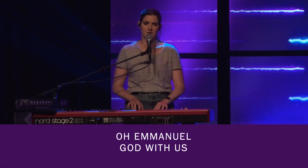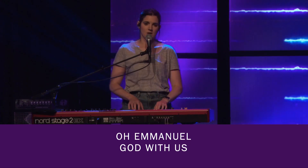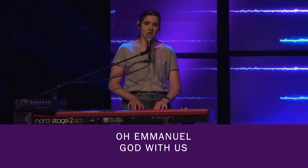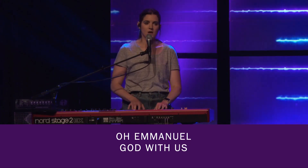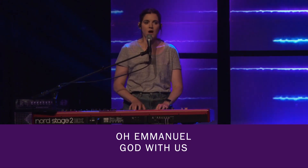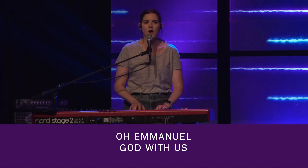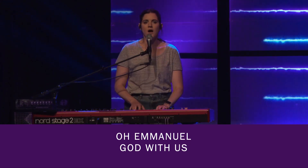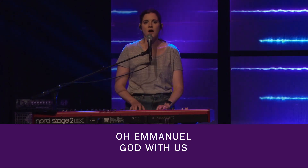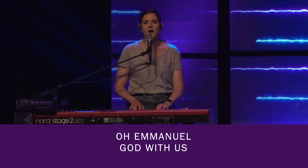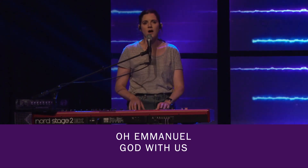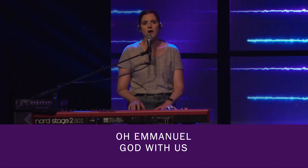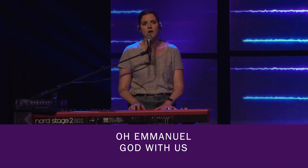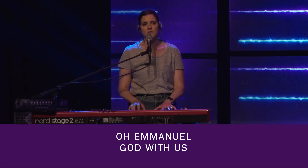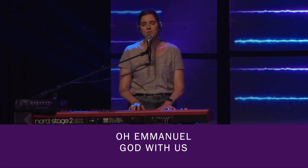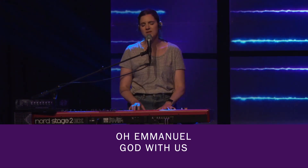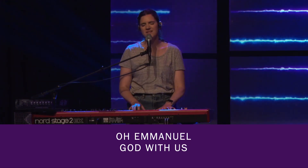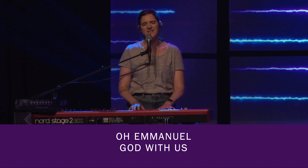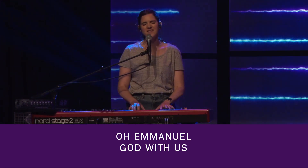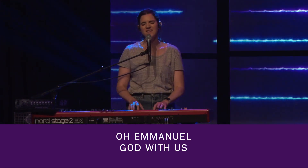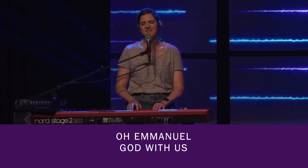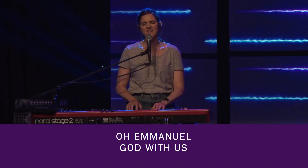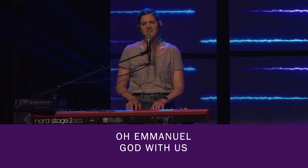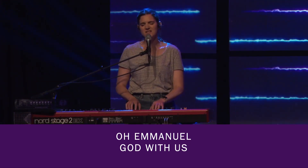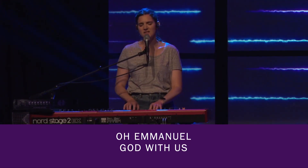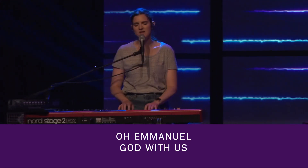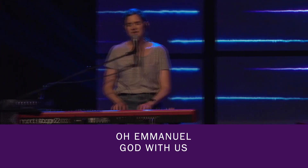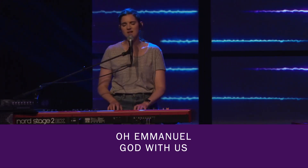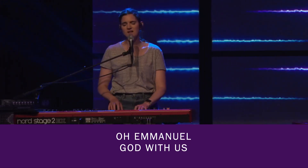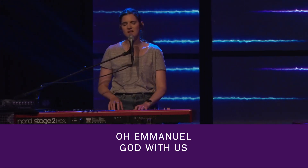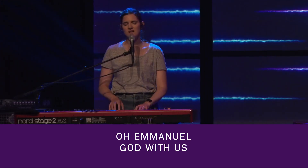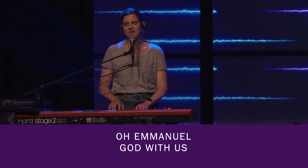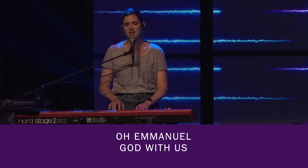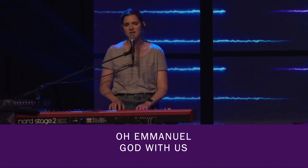in, God with